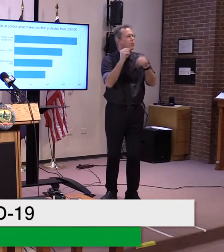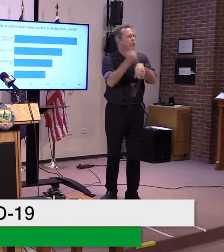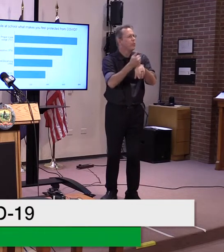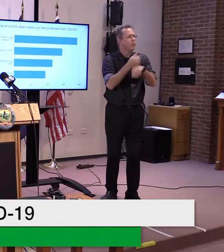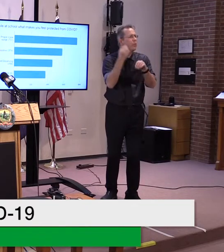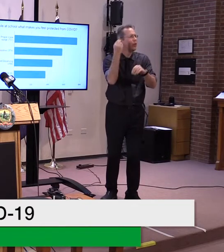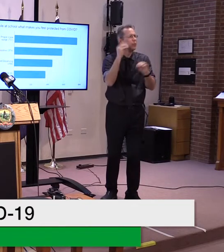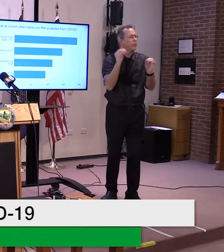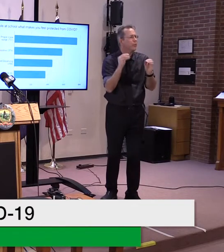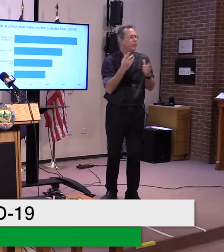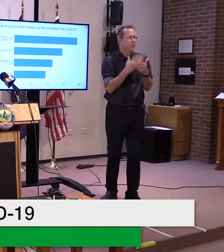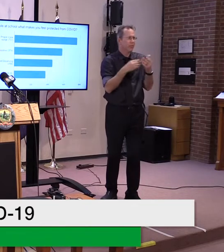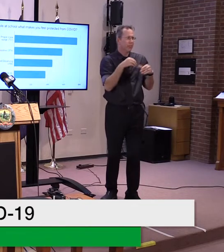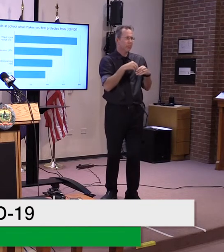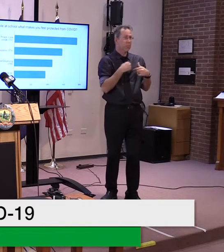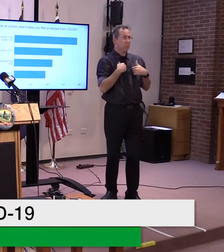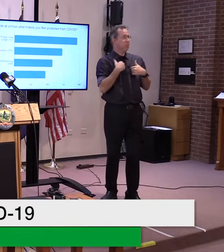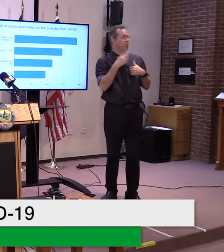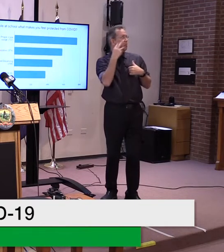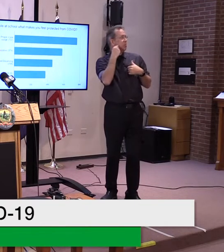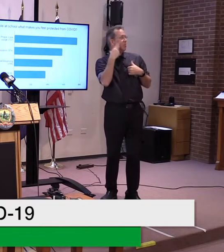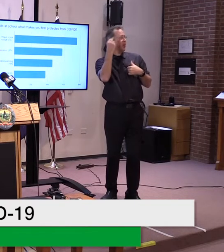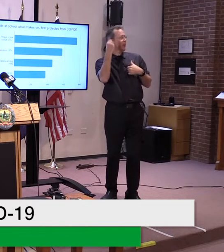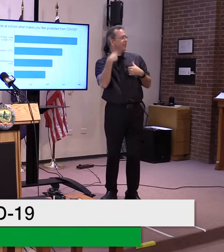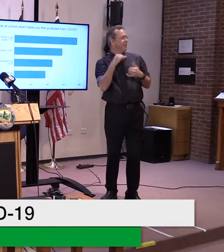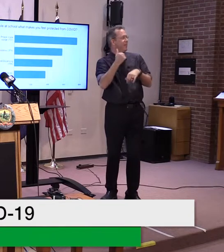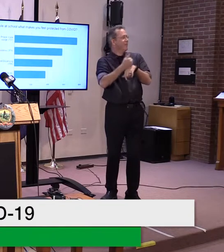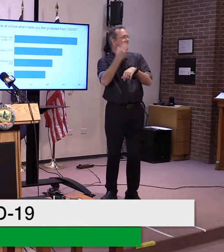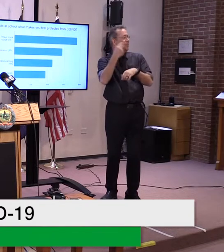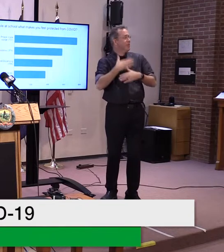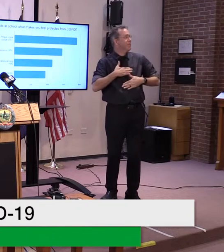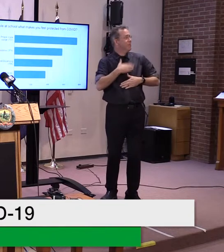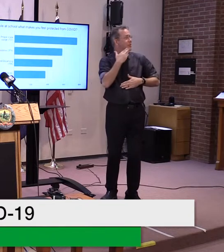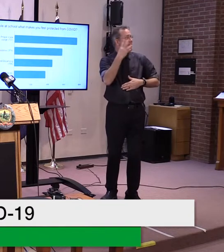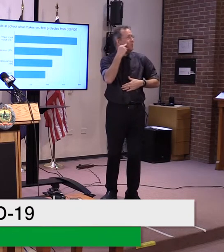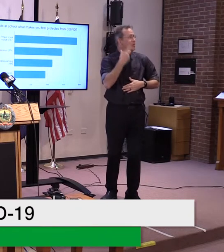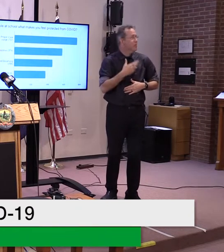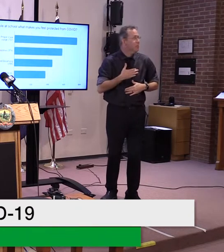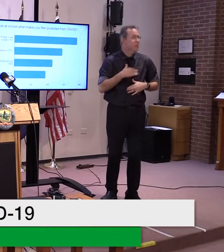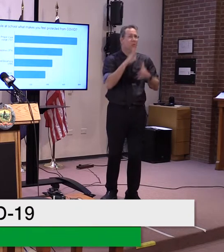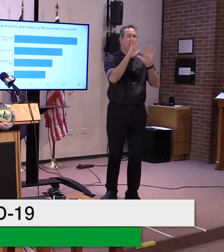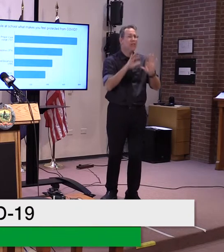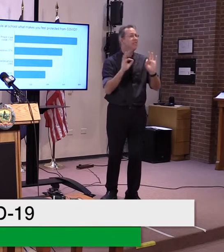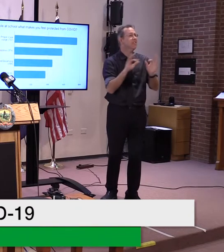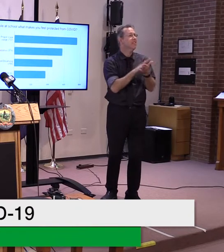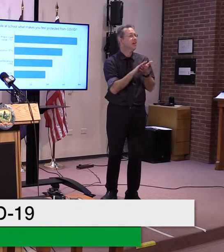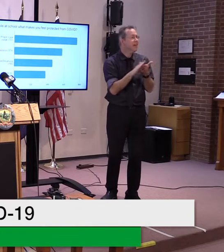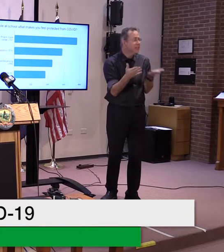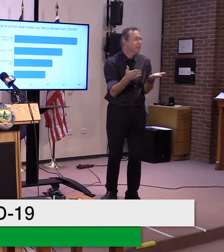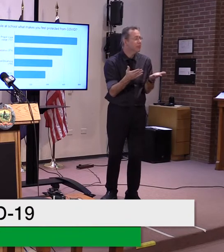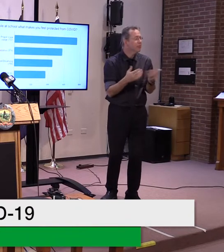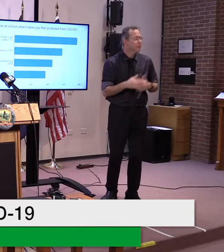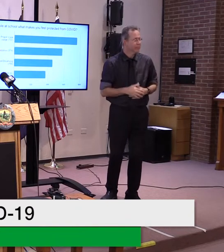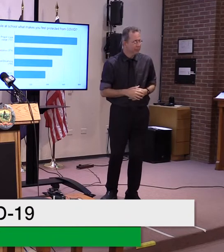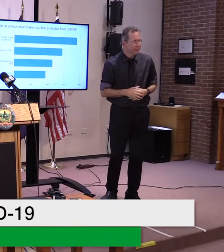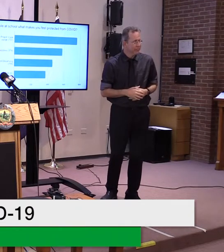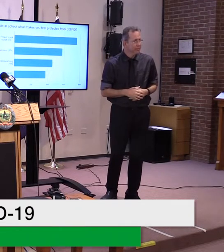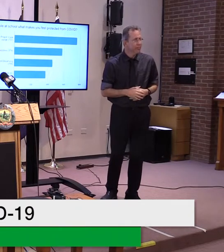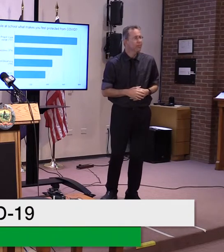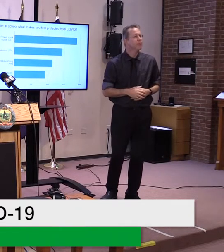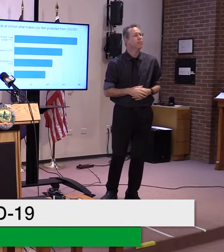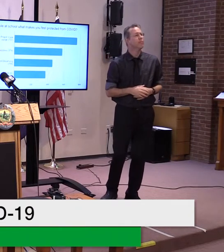school's gonna do is pretty good with outdoor classes when we can and the weather isn't too cold and my school's always been doing a really good job